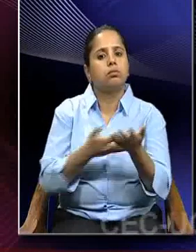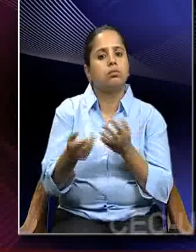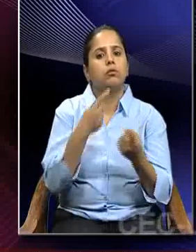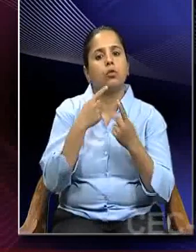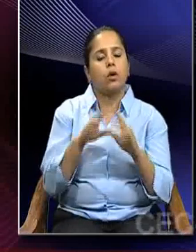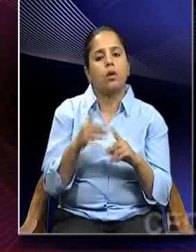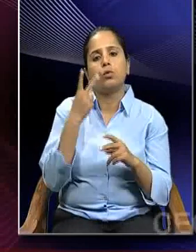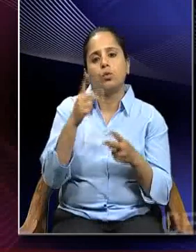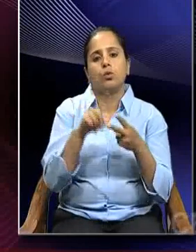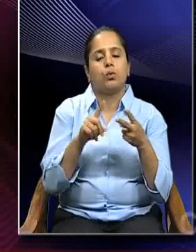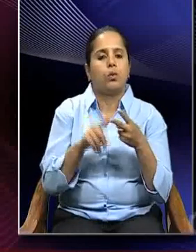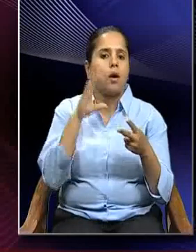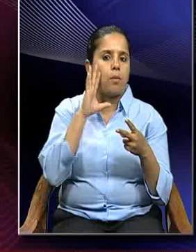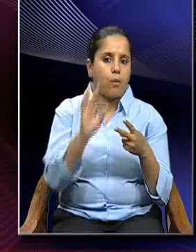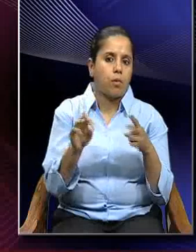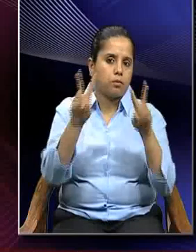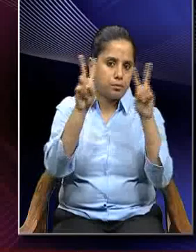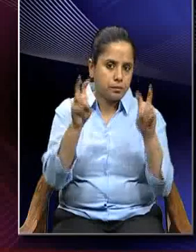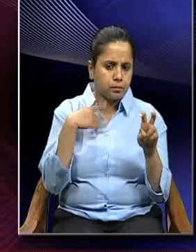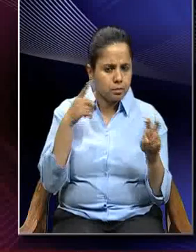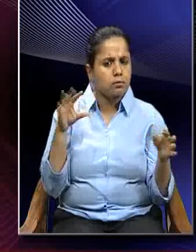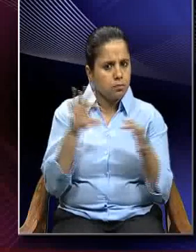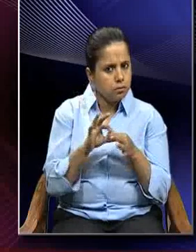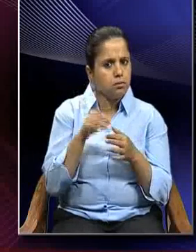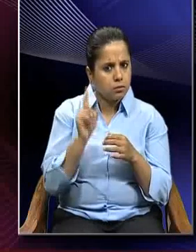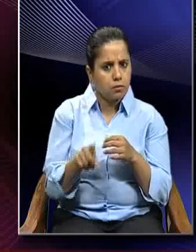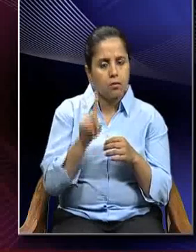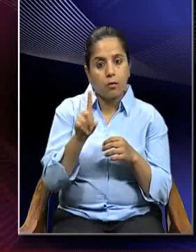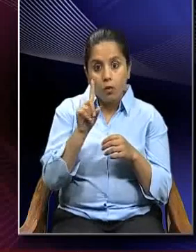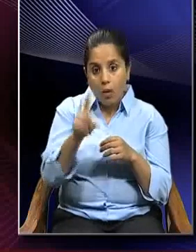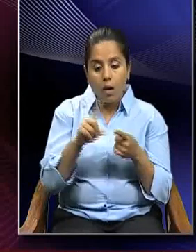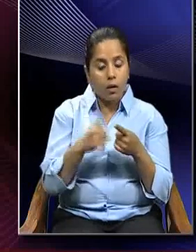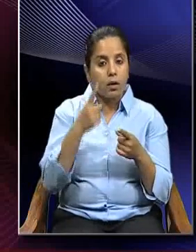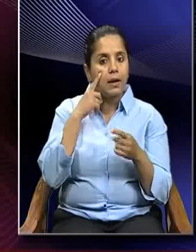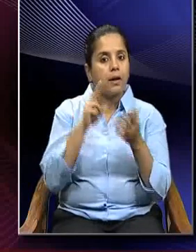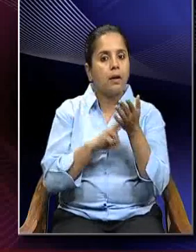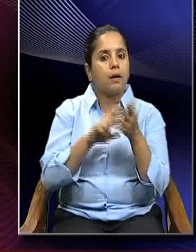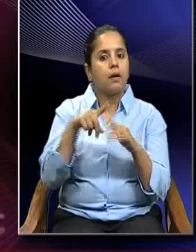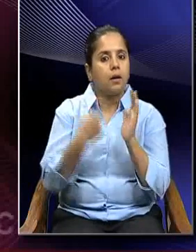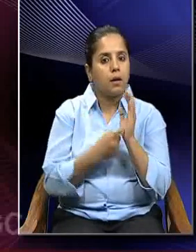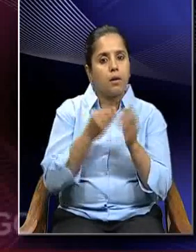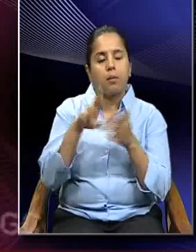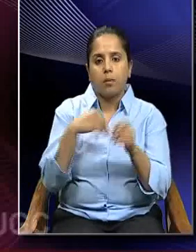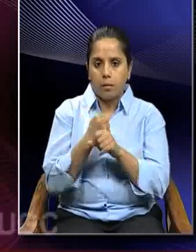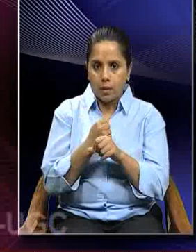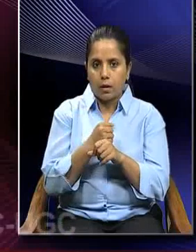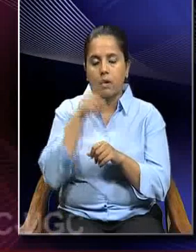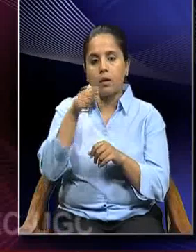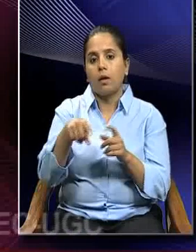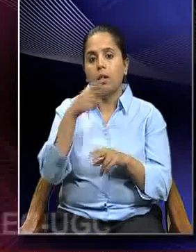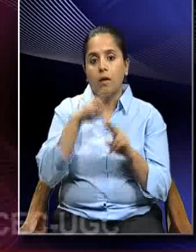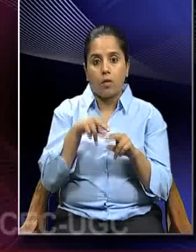two important aspects. We should connect them. One is inner being with that of absolute one. If it